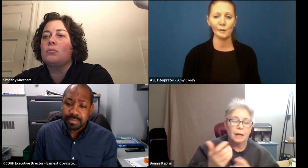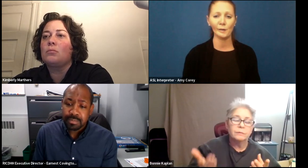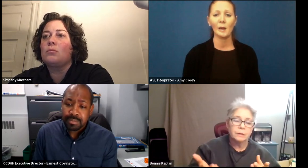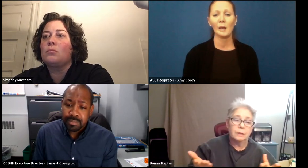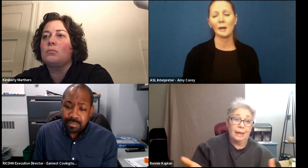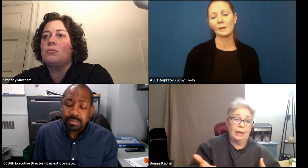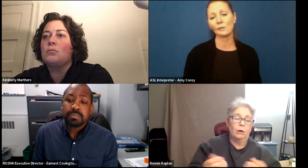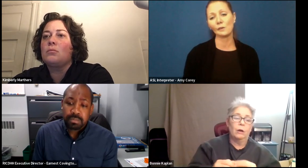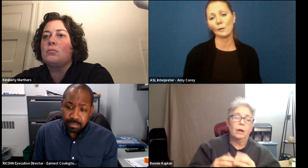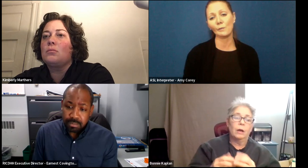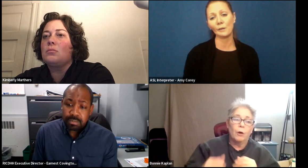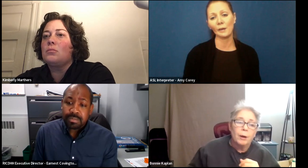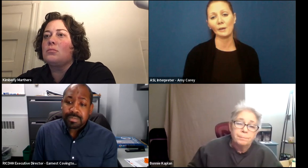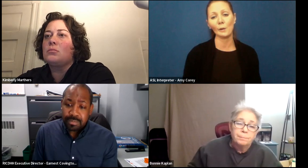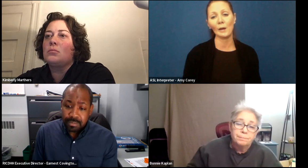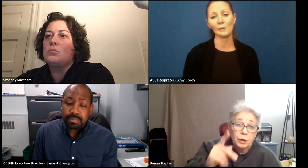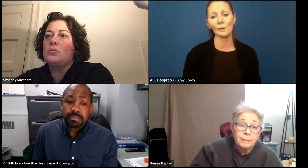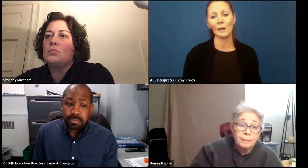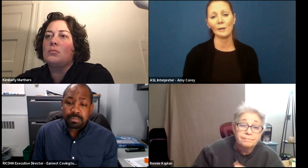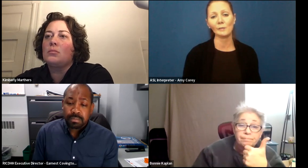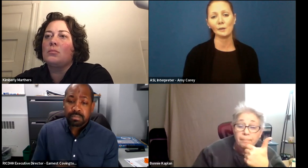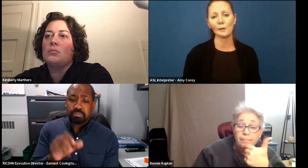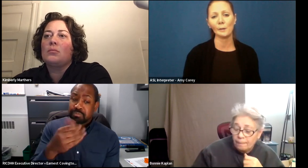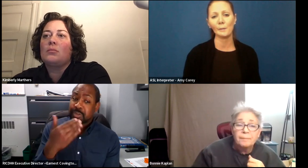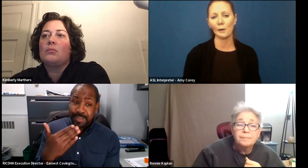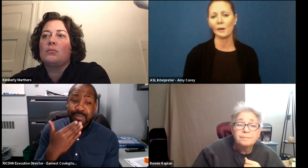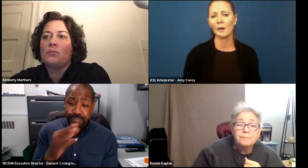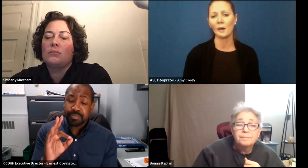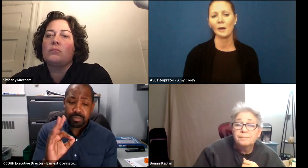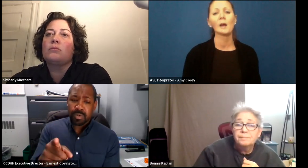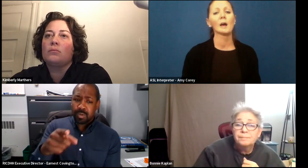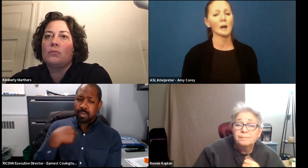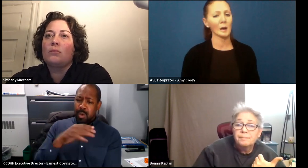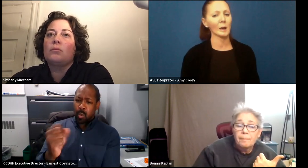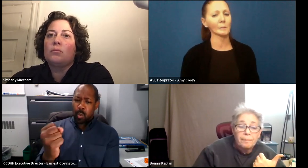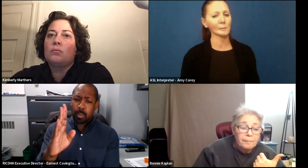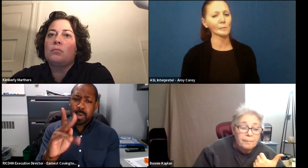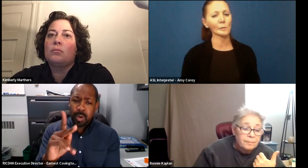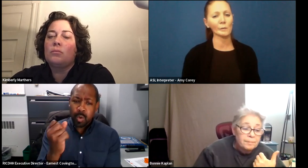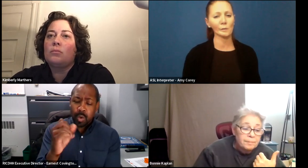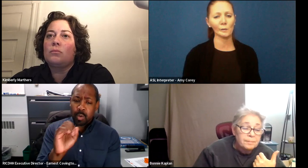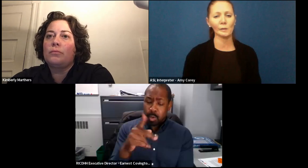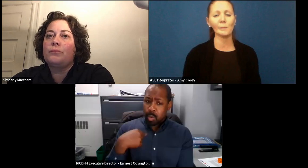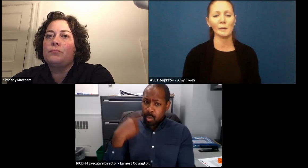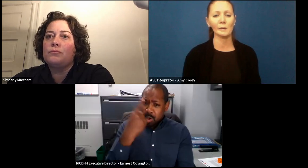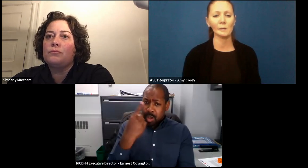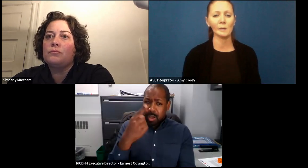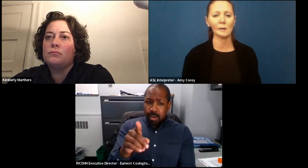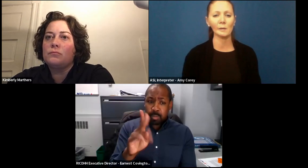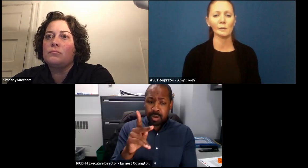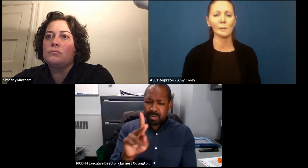persevered. And, you know, I feel that, you know, having their lives here in America has certainly